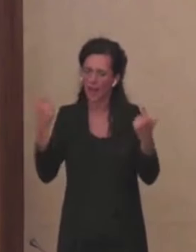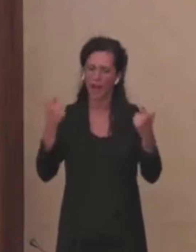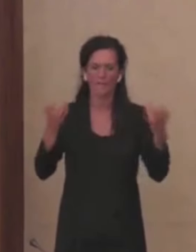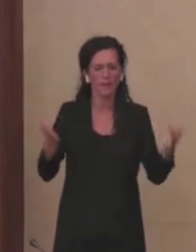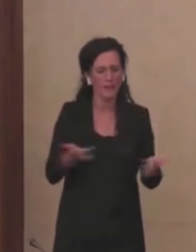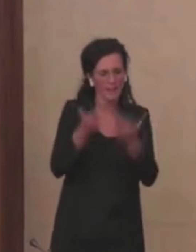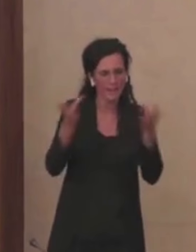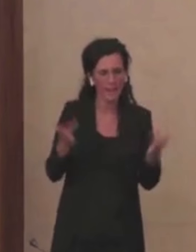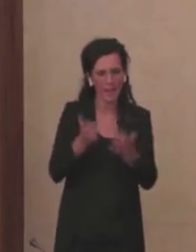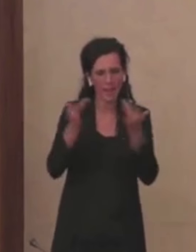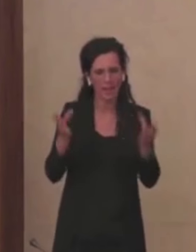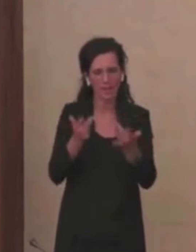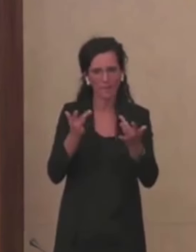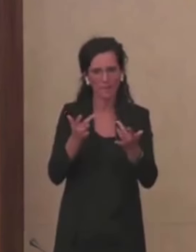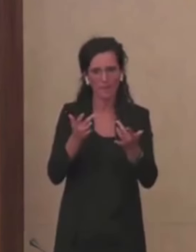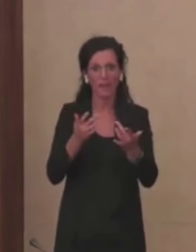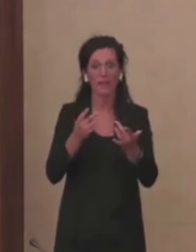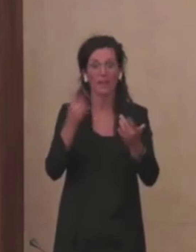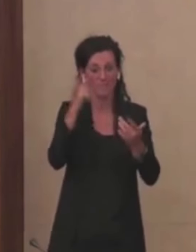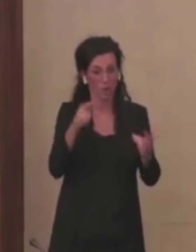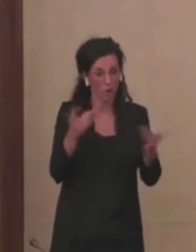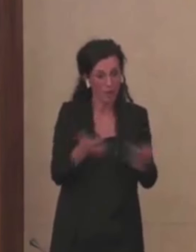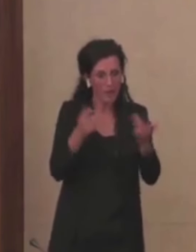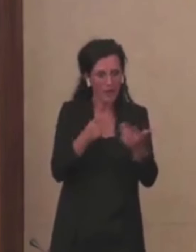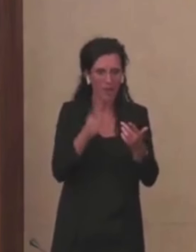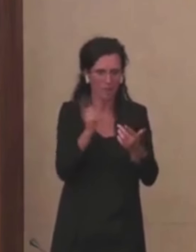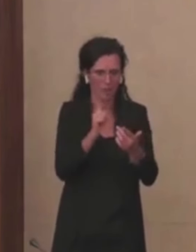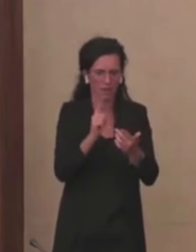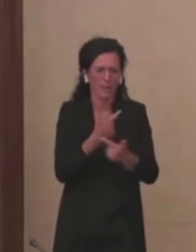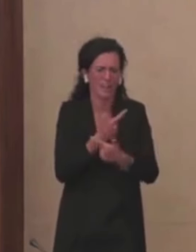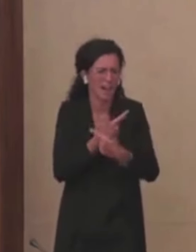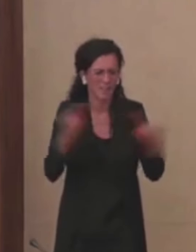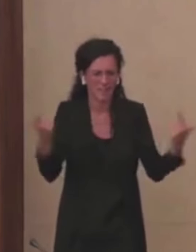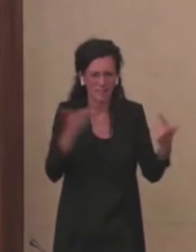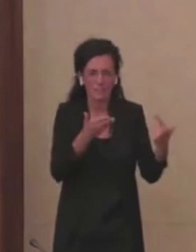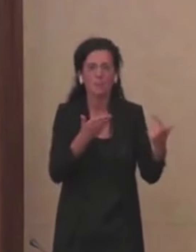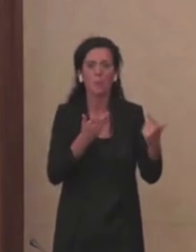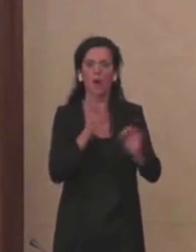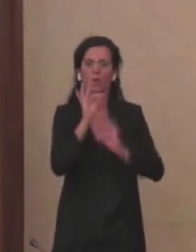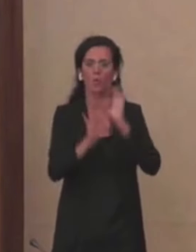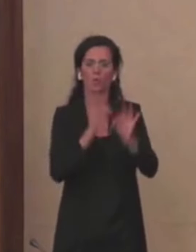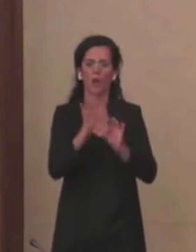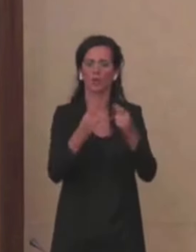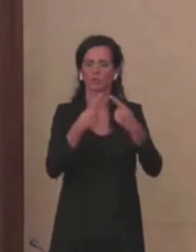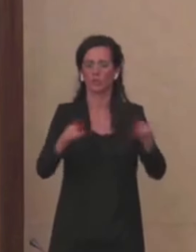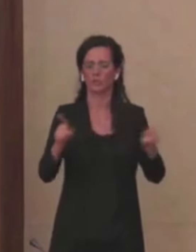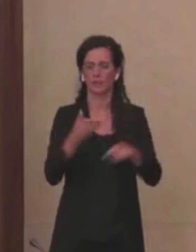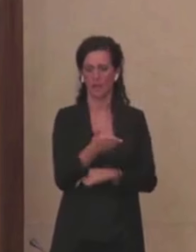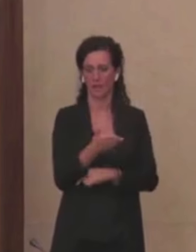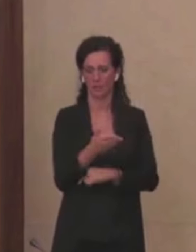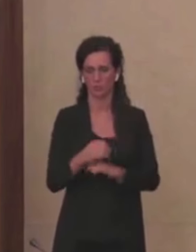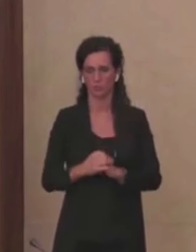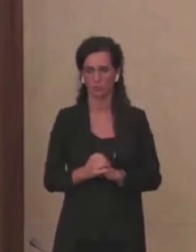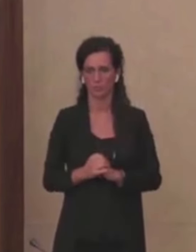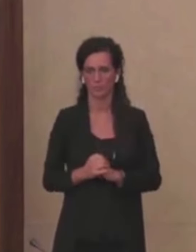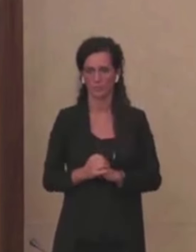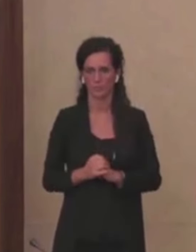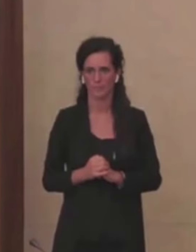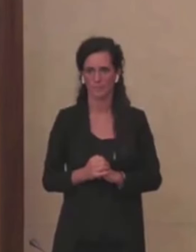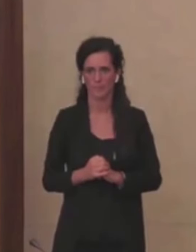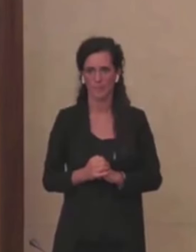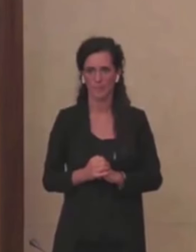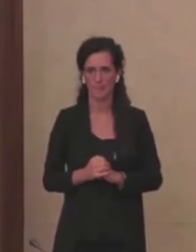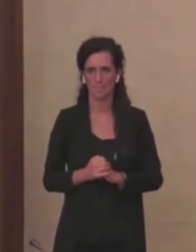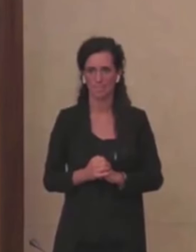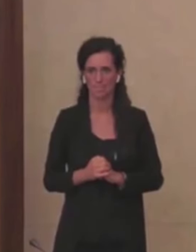hauler index, it allows us to follow a non-subjective parameter as